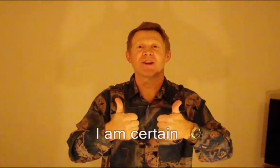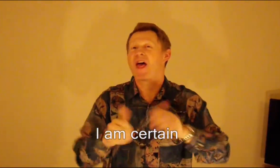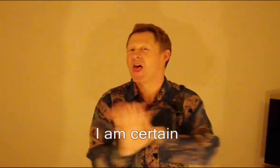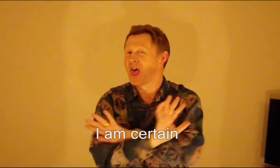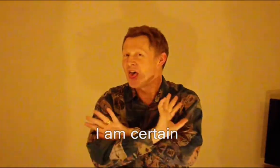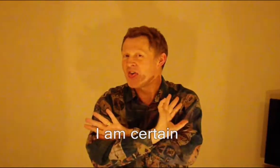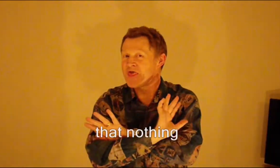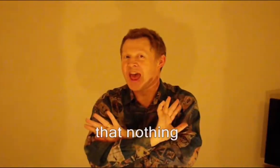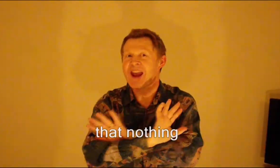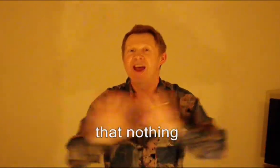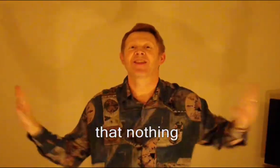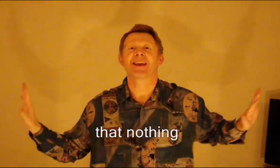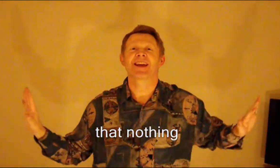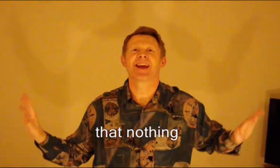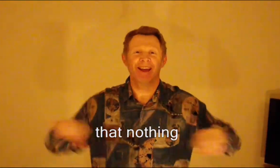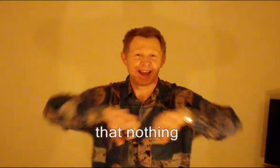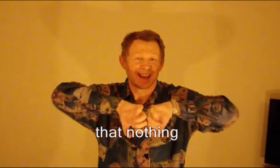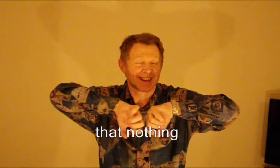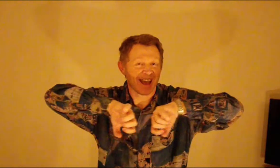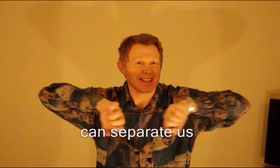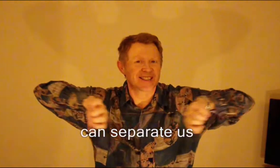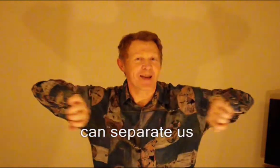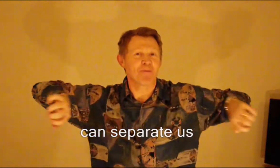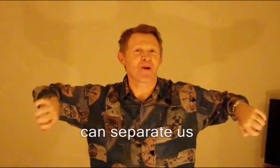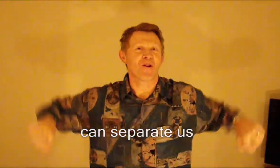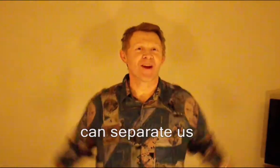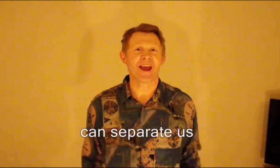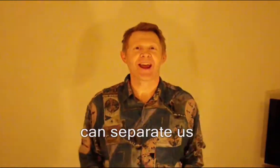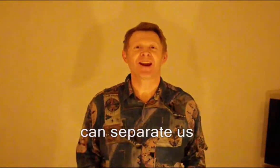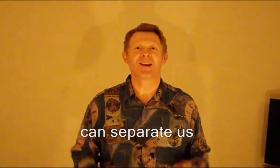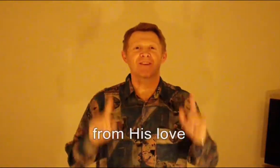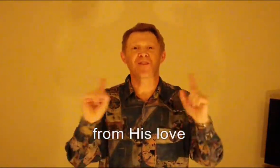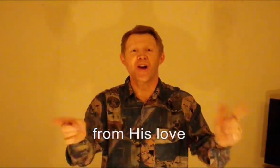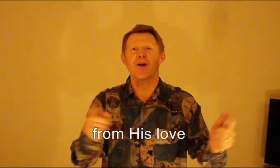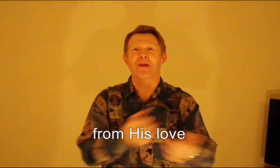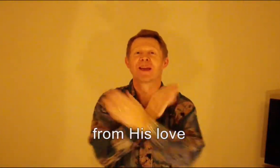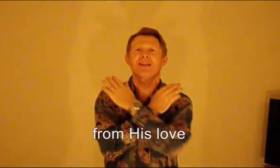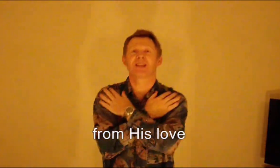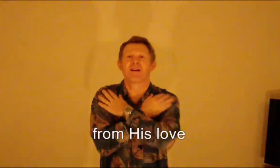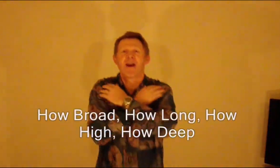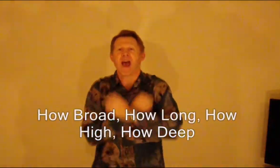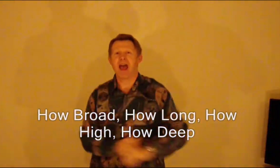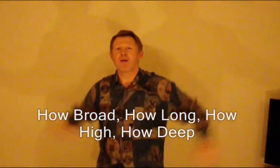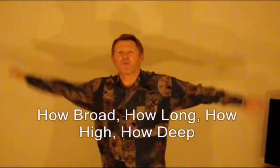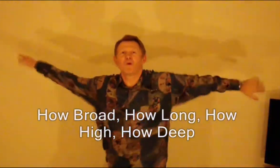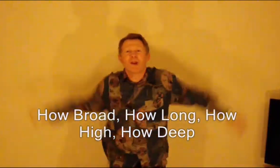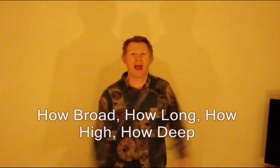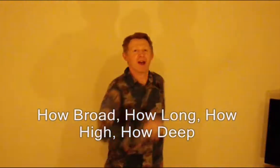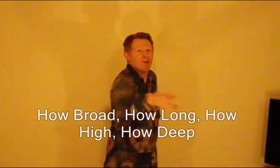certain that nothing can separate us from His love.